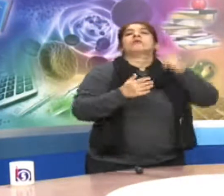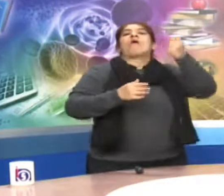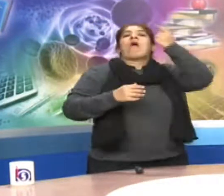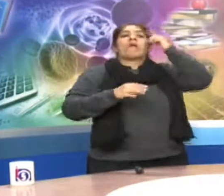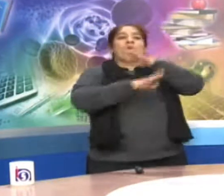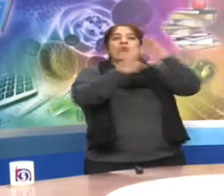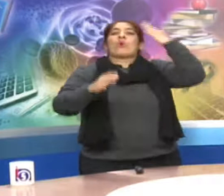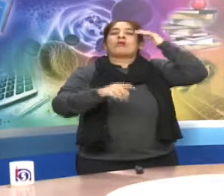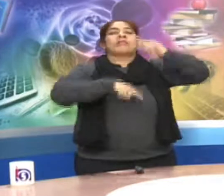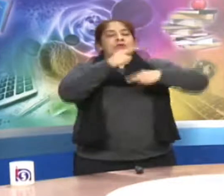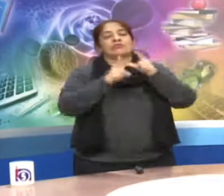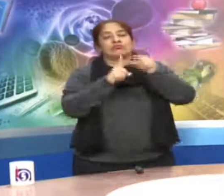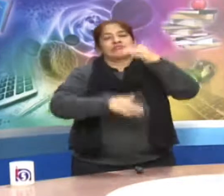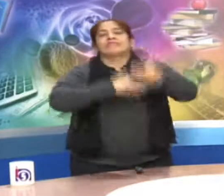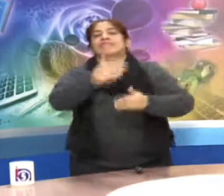the public.